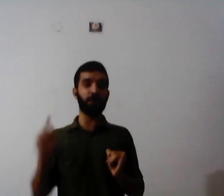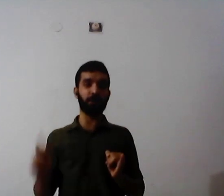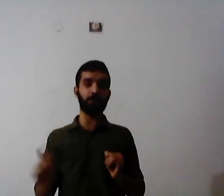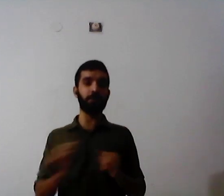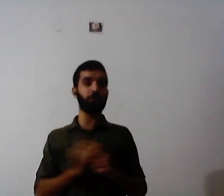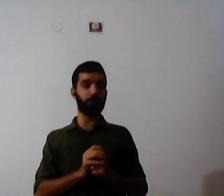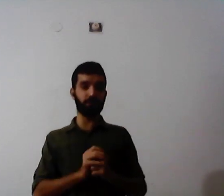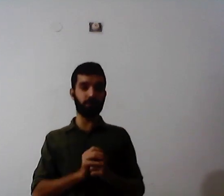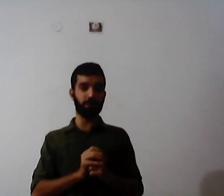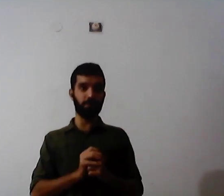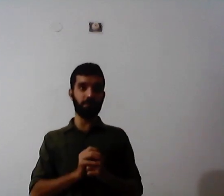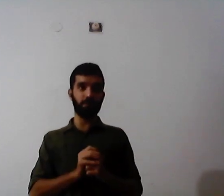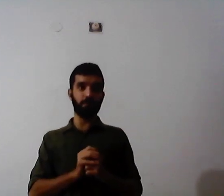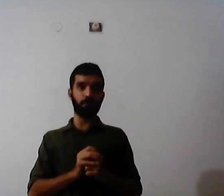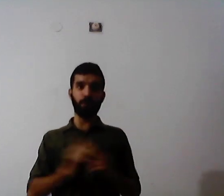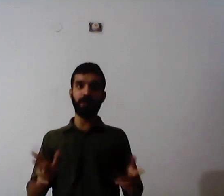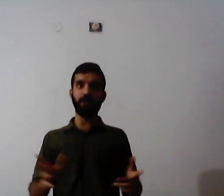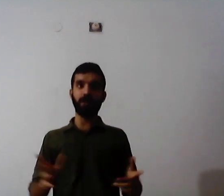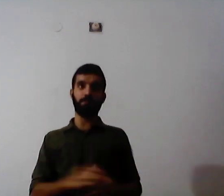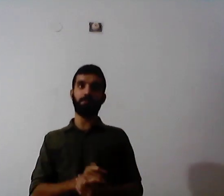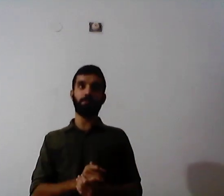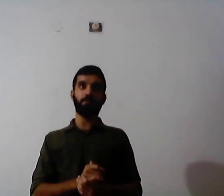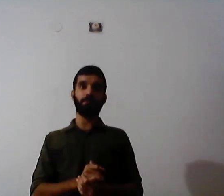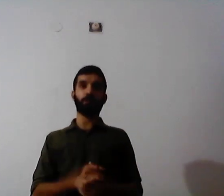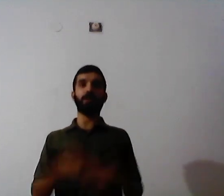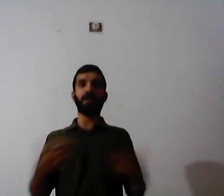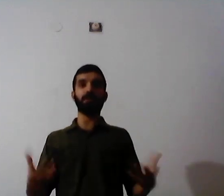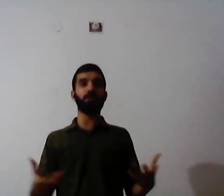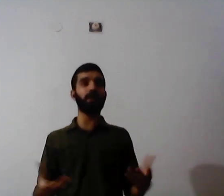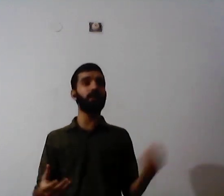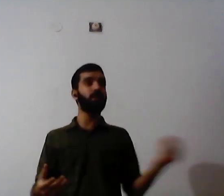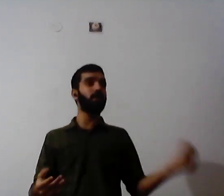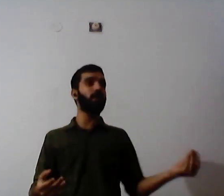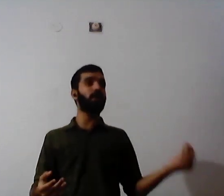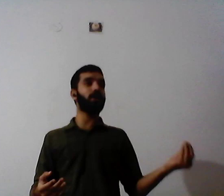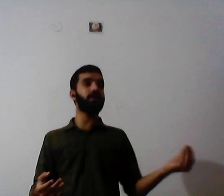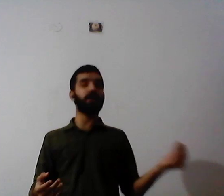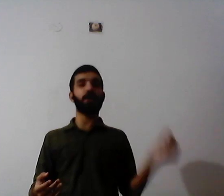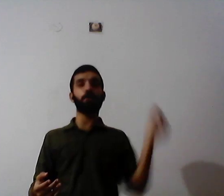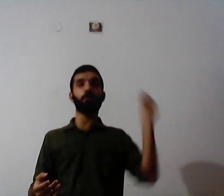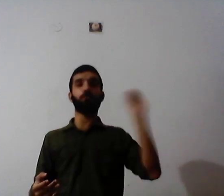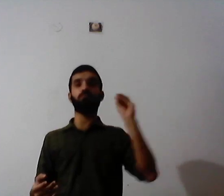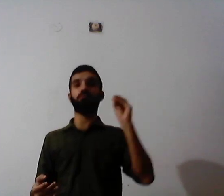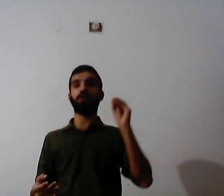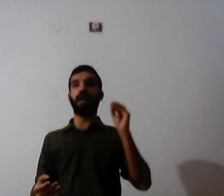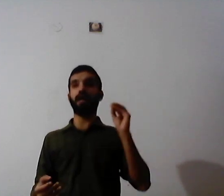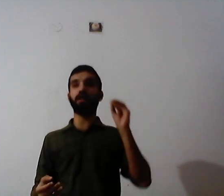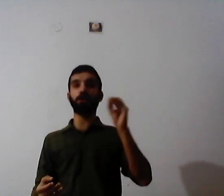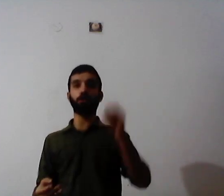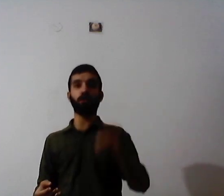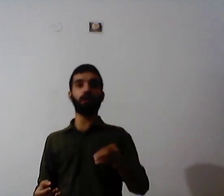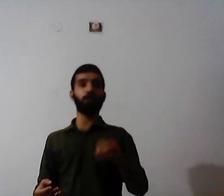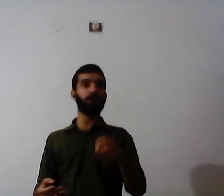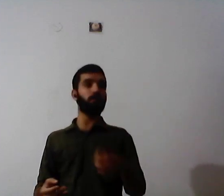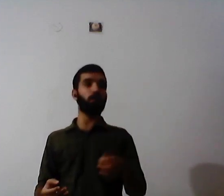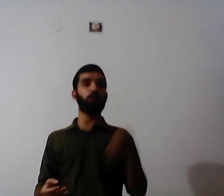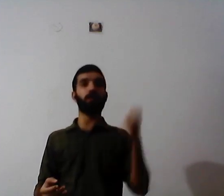endothermic process. Very clear? So that is why say you adding sugar to a cold